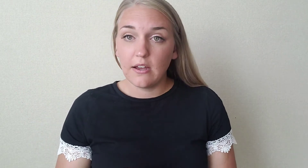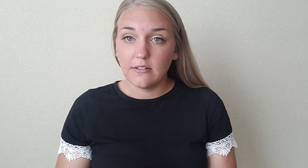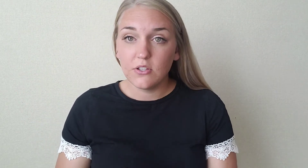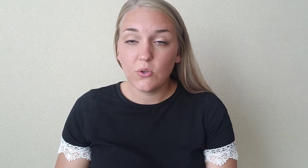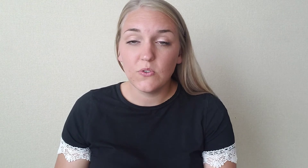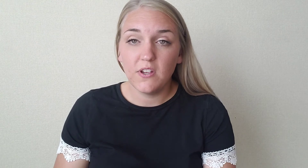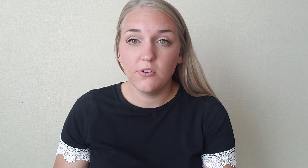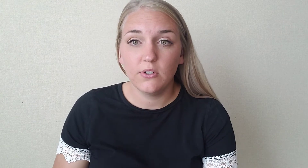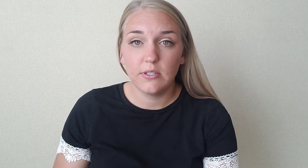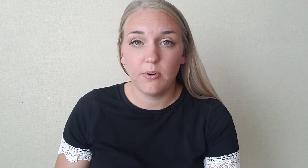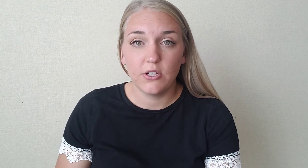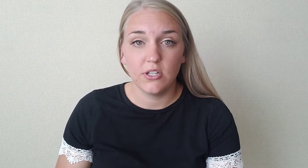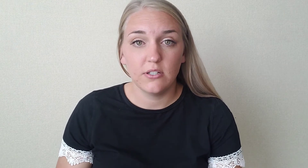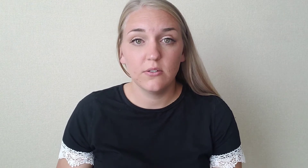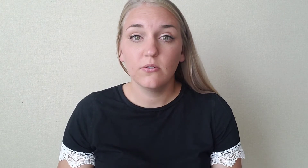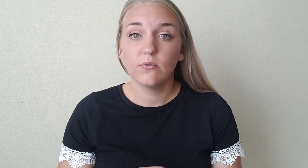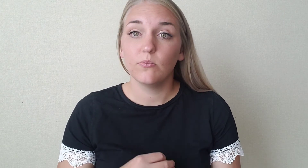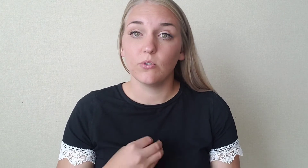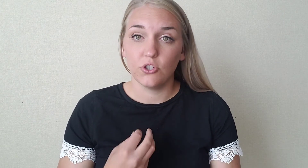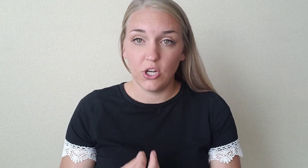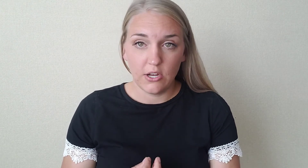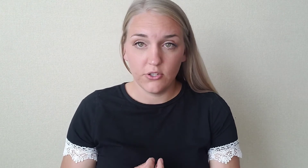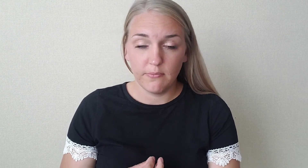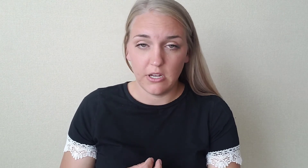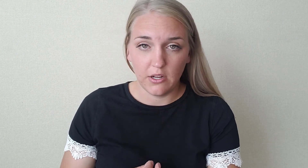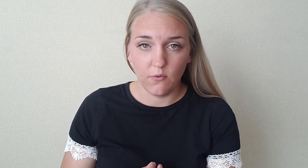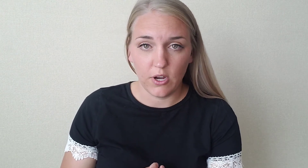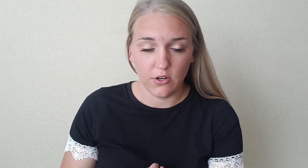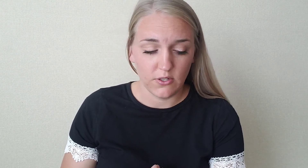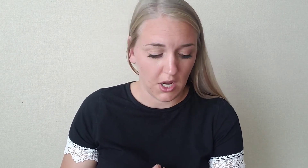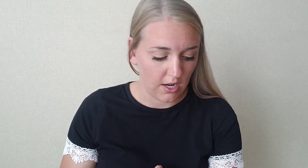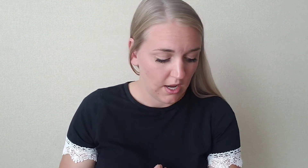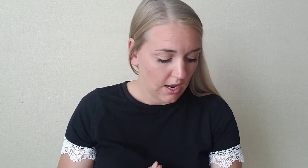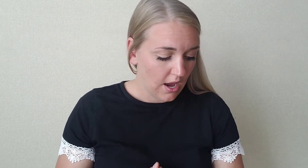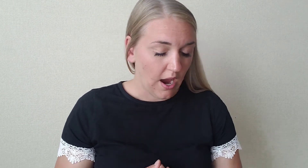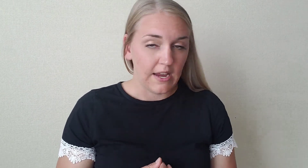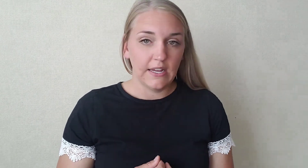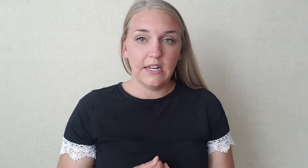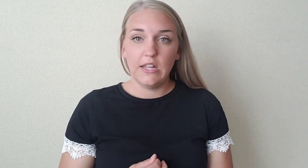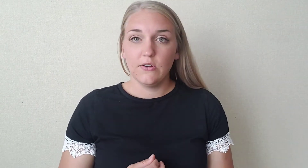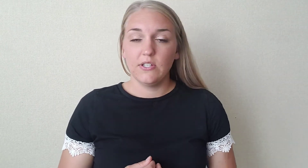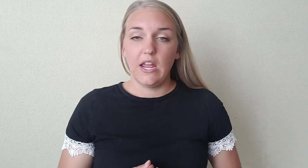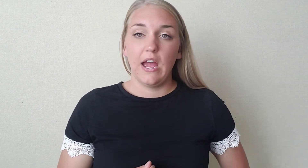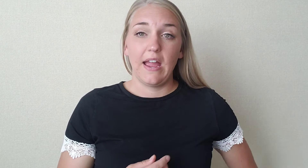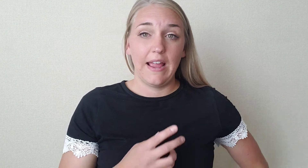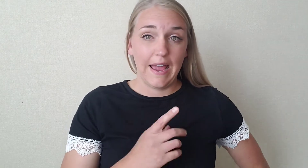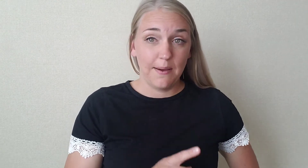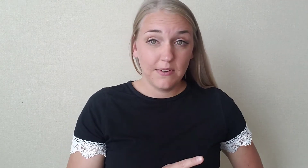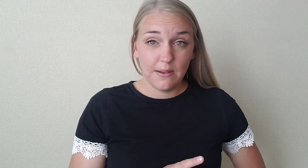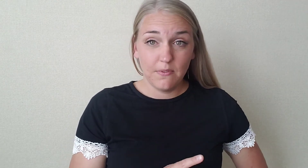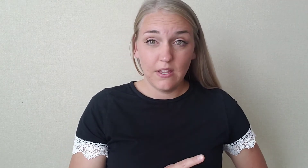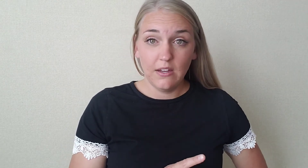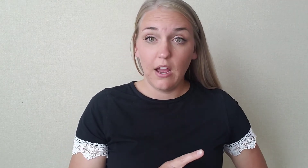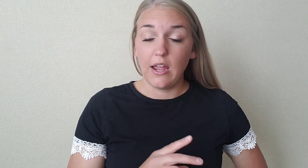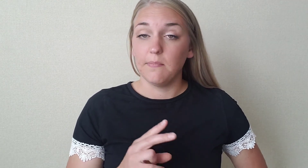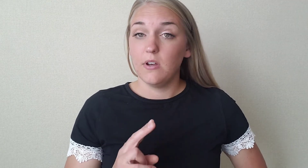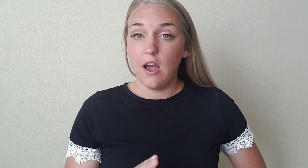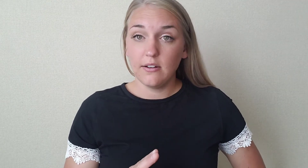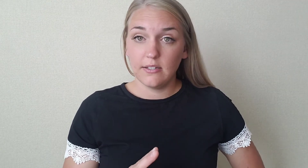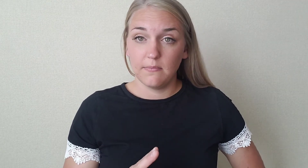because those facial expressions will change the meaning of what you're saying. I can either say I am something, I am not